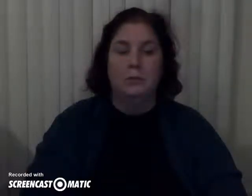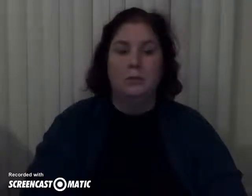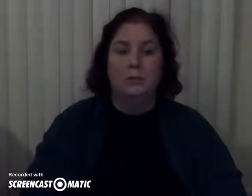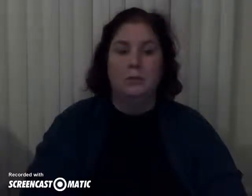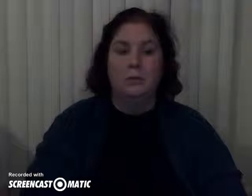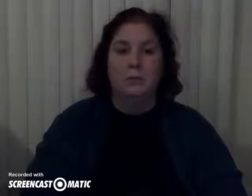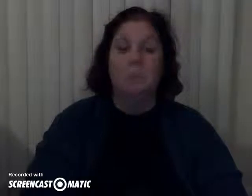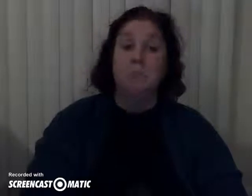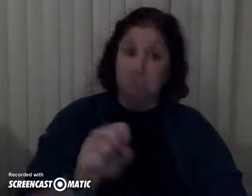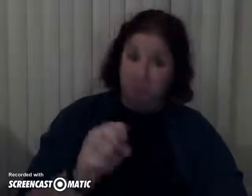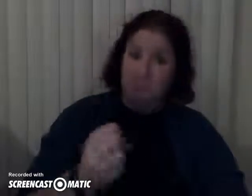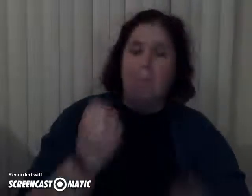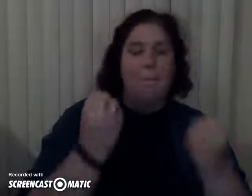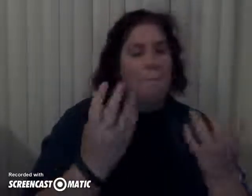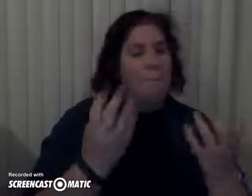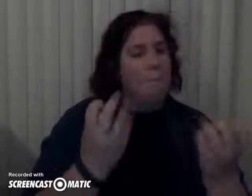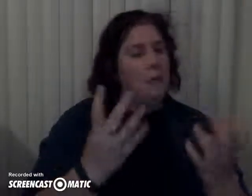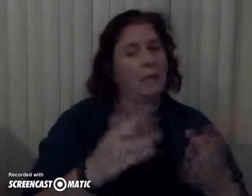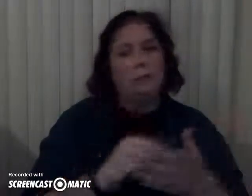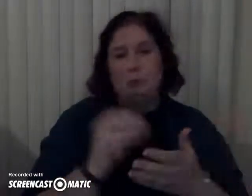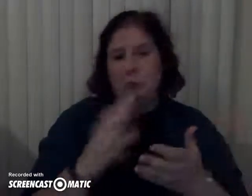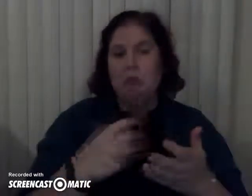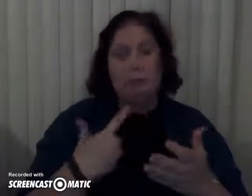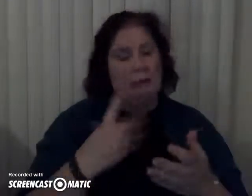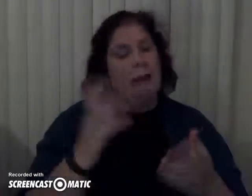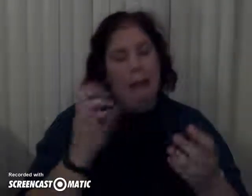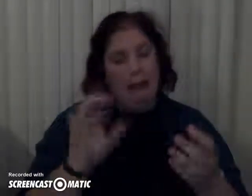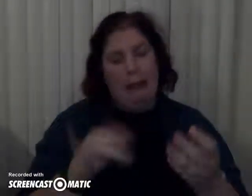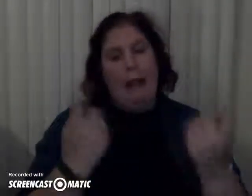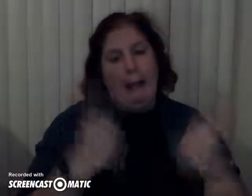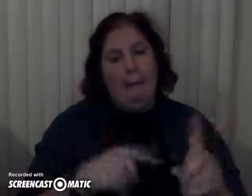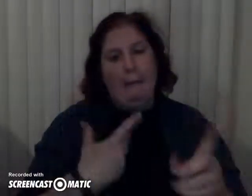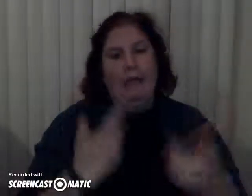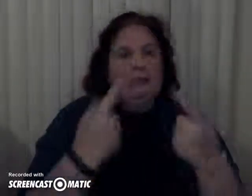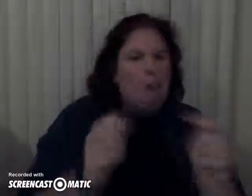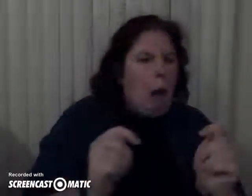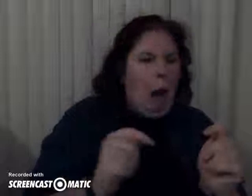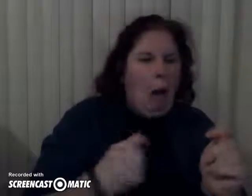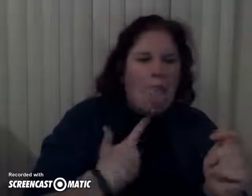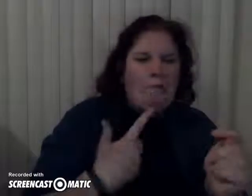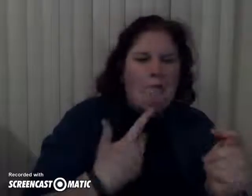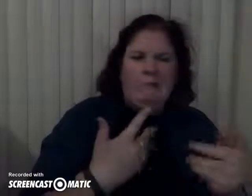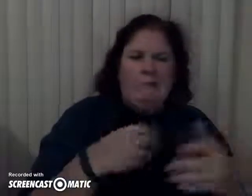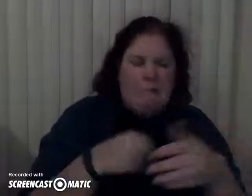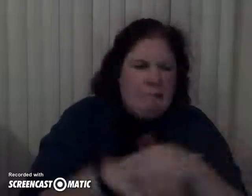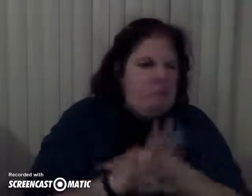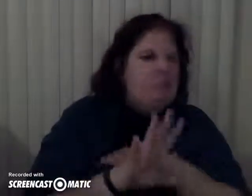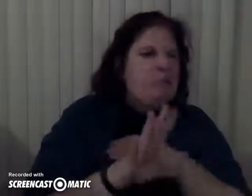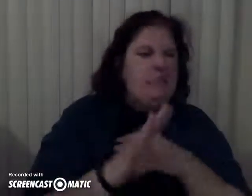Certainly, there are lots of students who do that, who kind of get a taste of something and decide it's not really something that they want to pursue. And